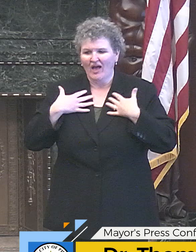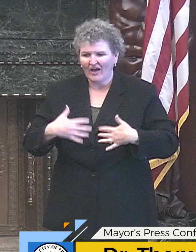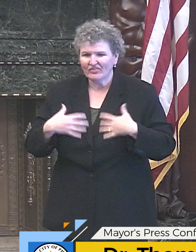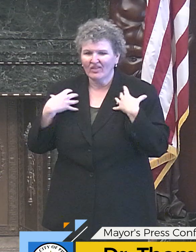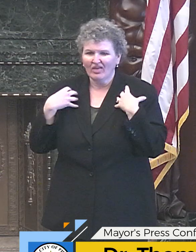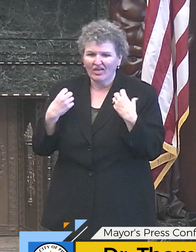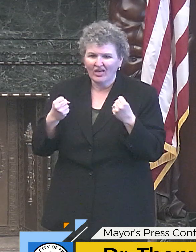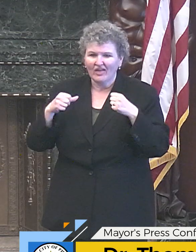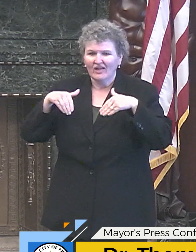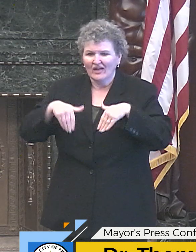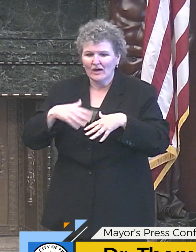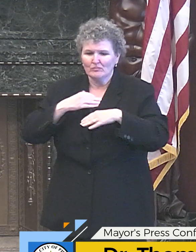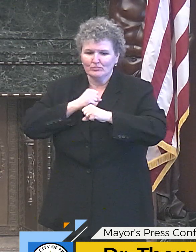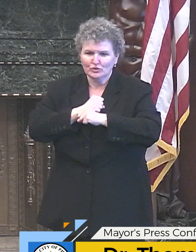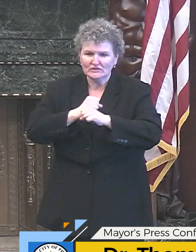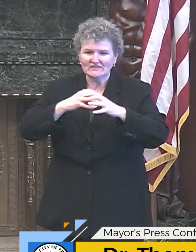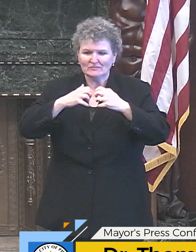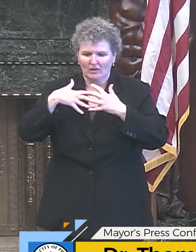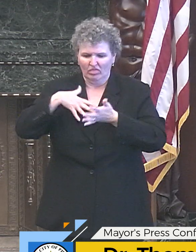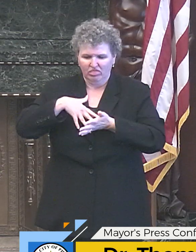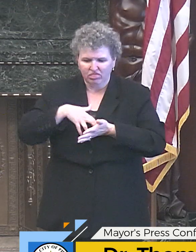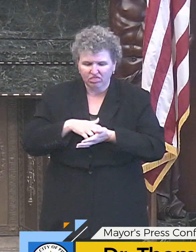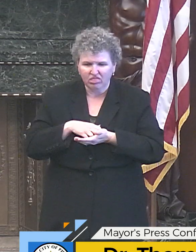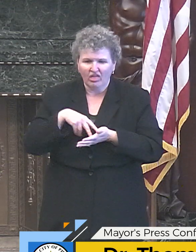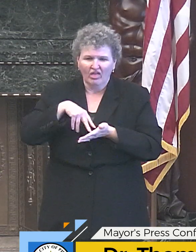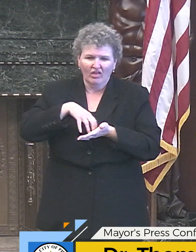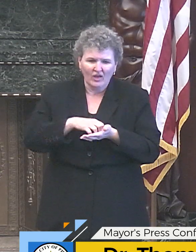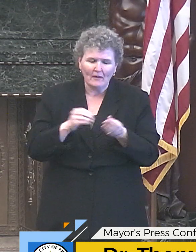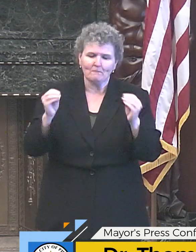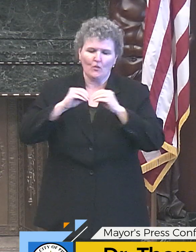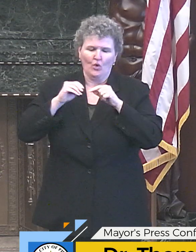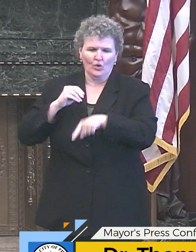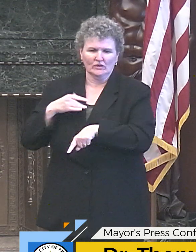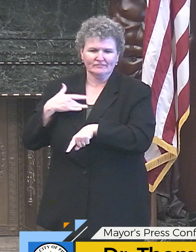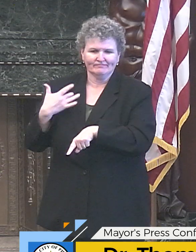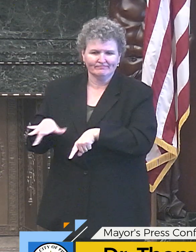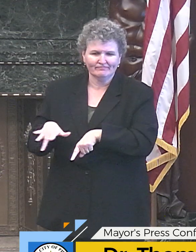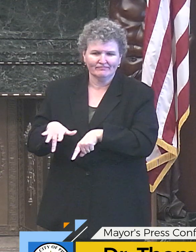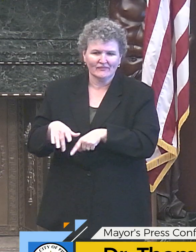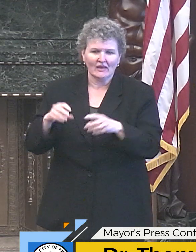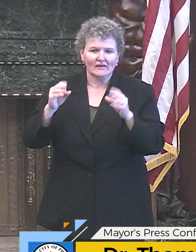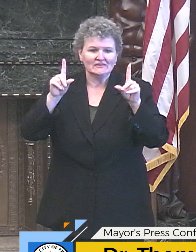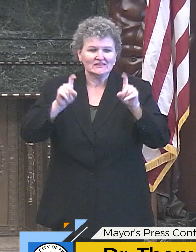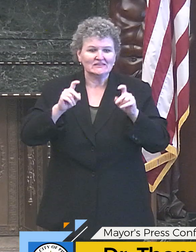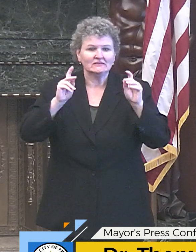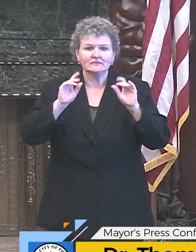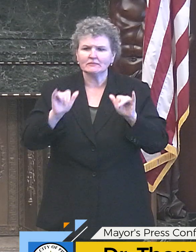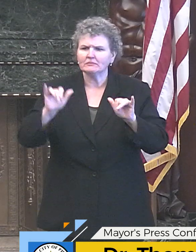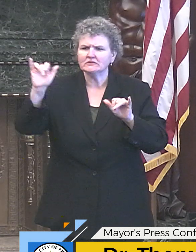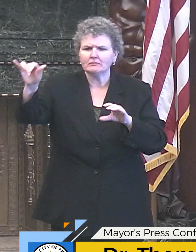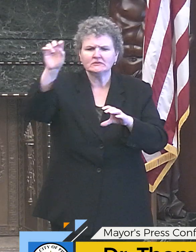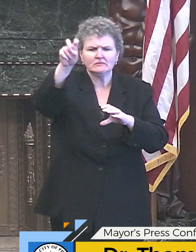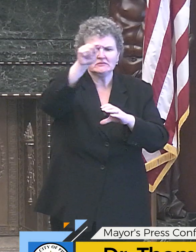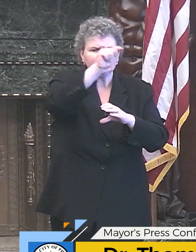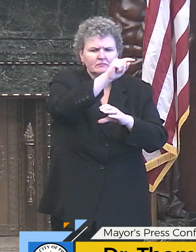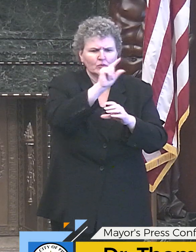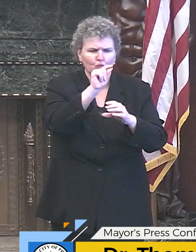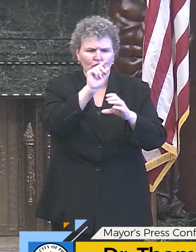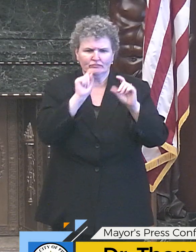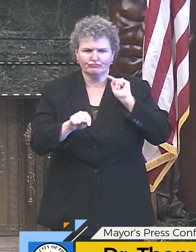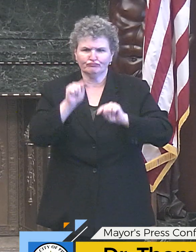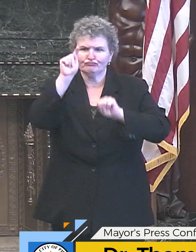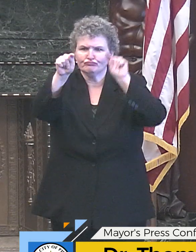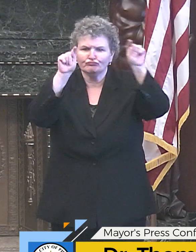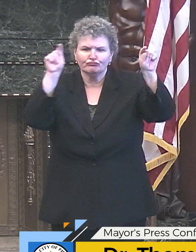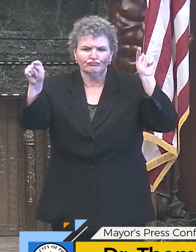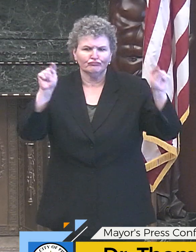For people outside that, testing is available still across the city. The same sites has been available before, about 20 sites across the region, in general by referral